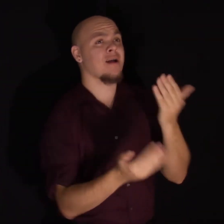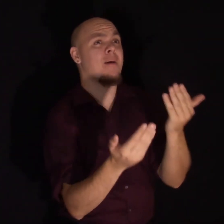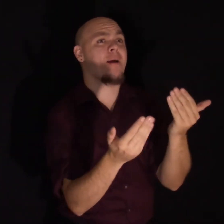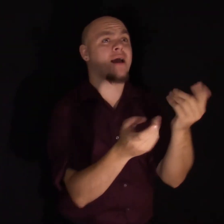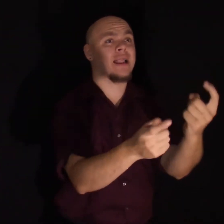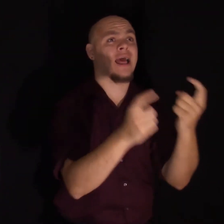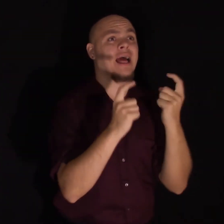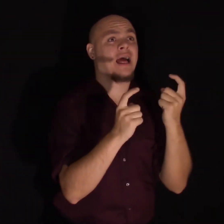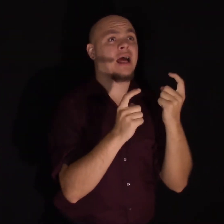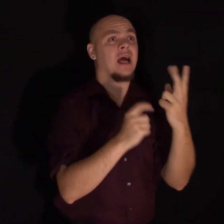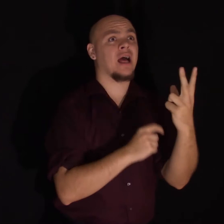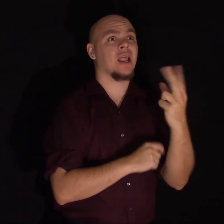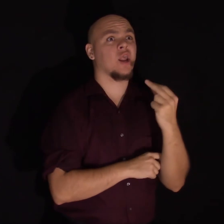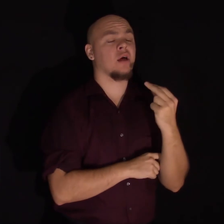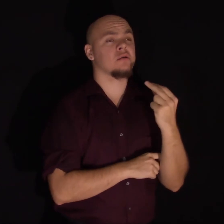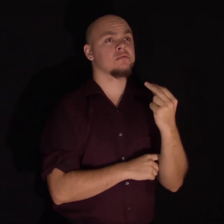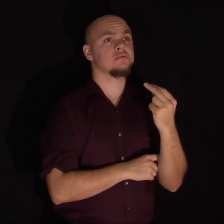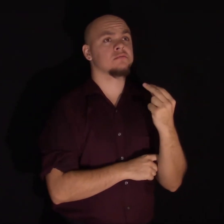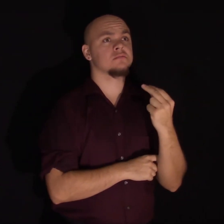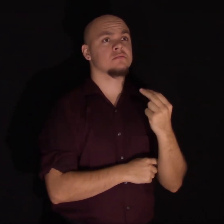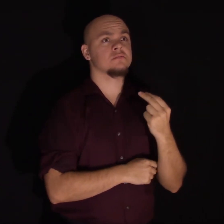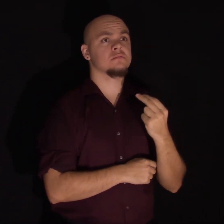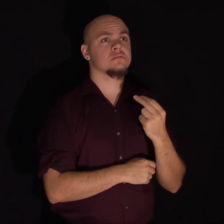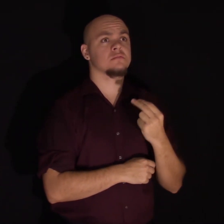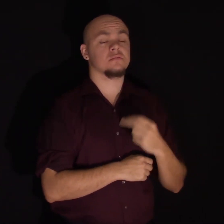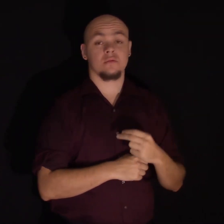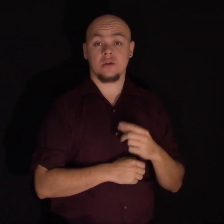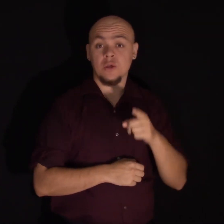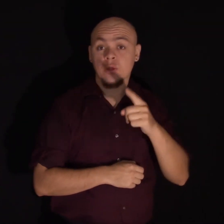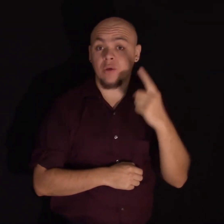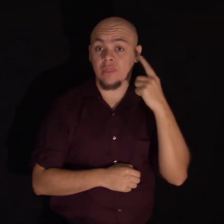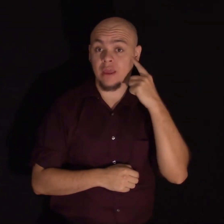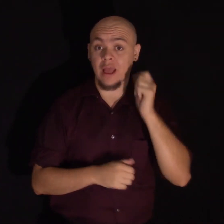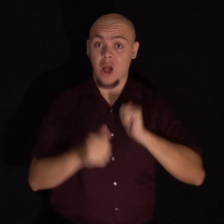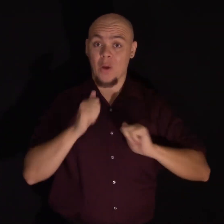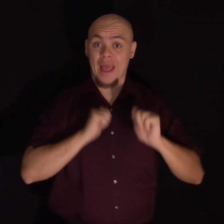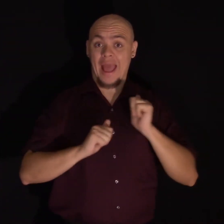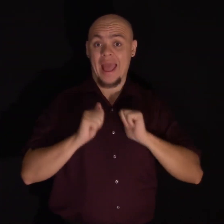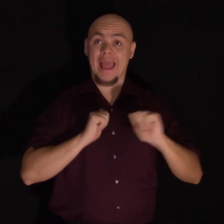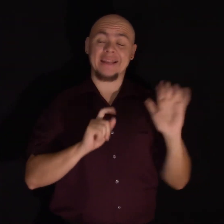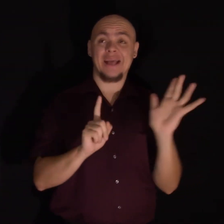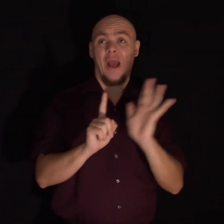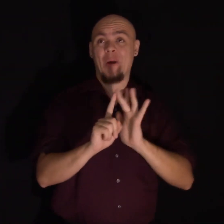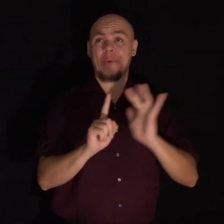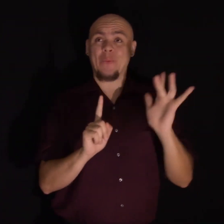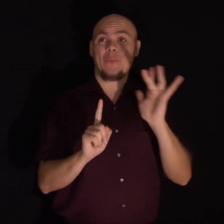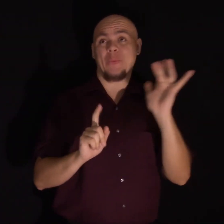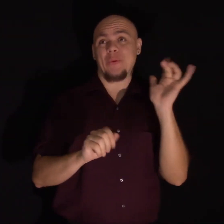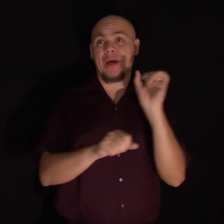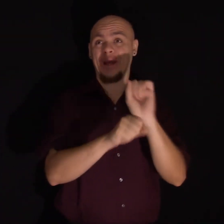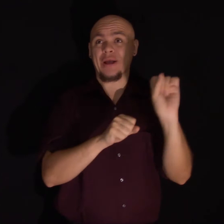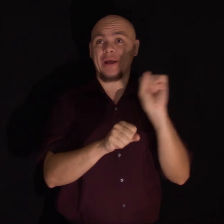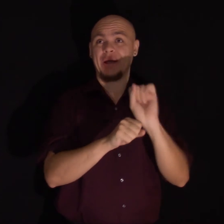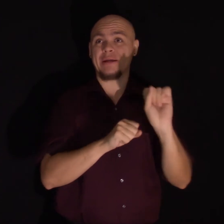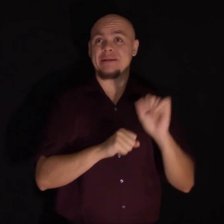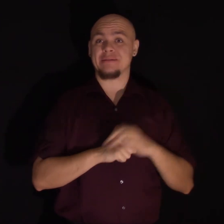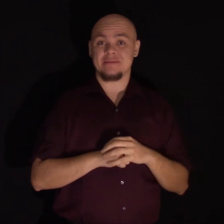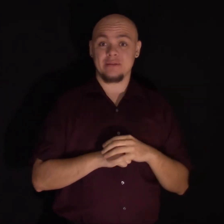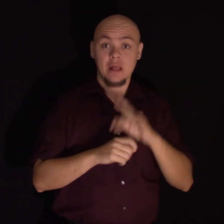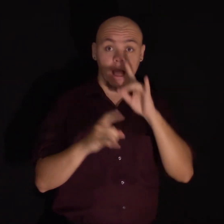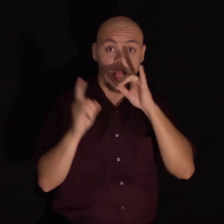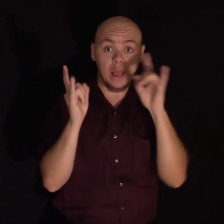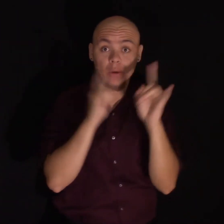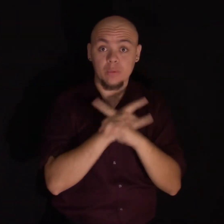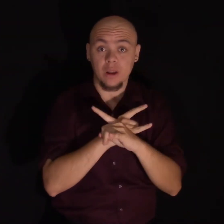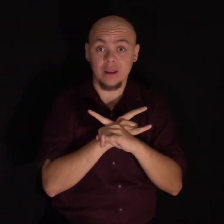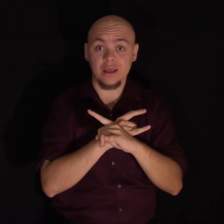to be told no. I'm sure you're all thinking that acting is a very glamorous career, and the irony is the majority